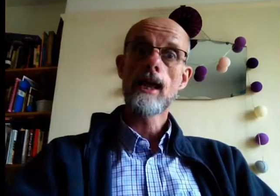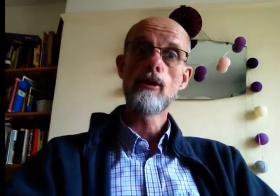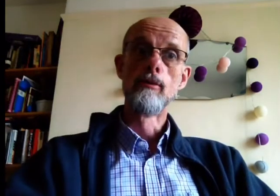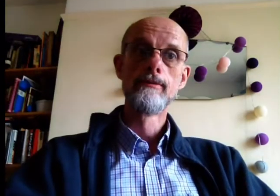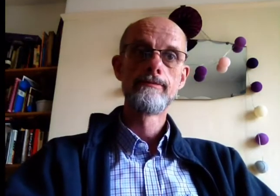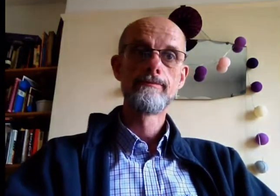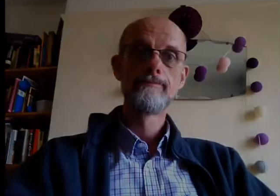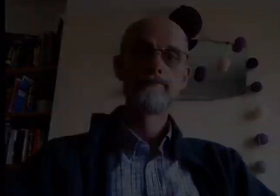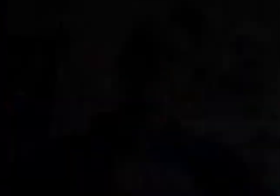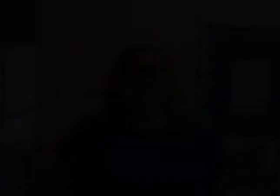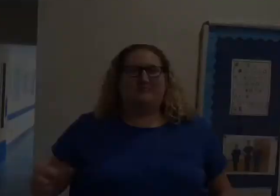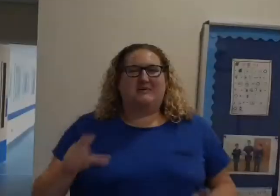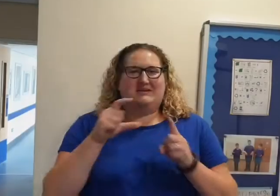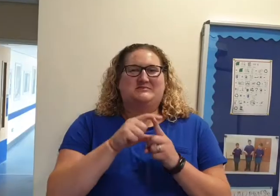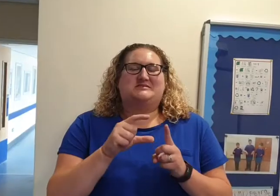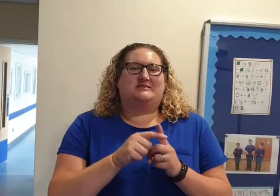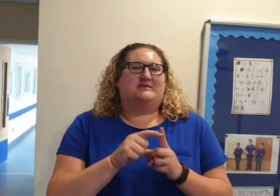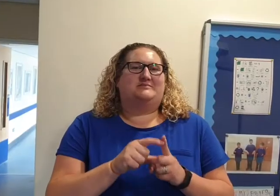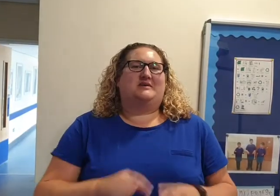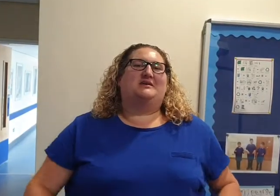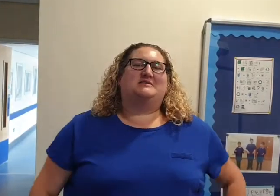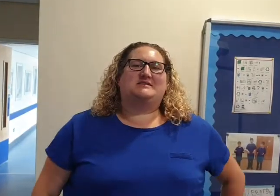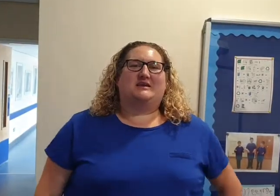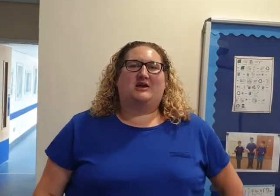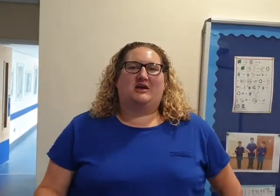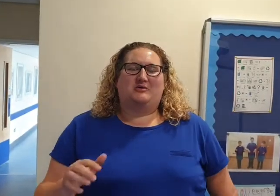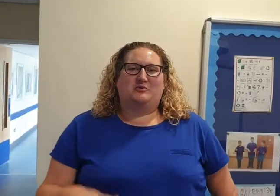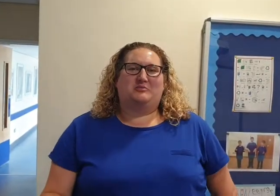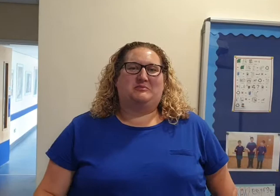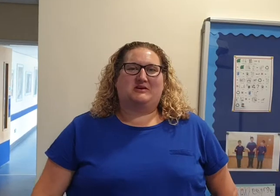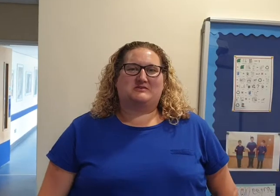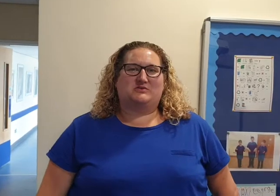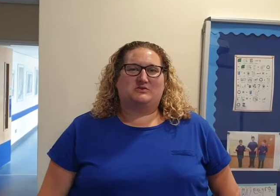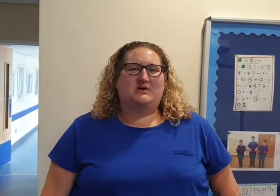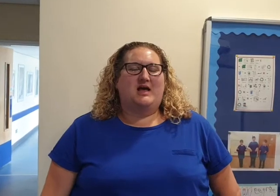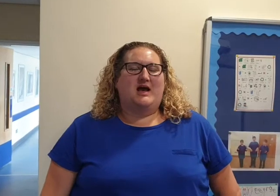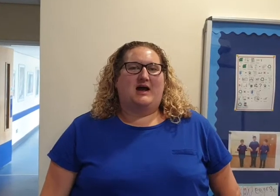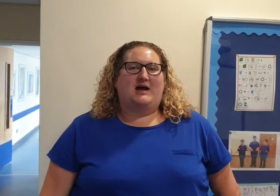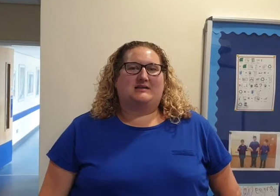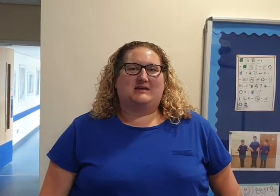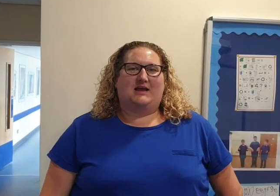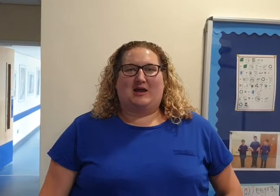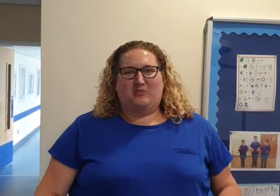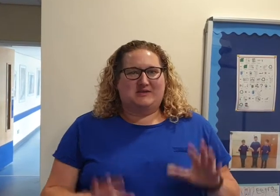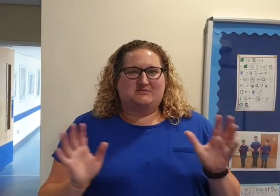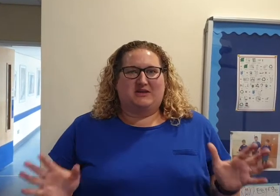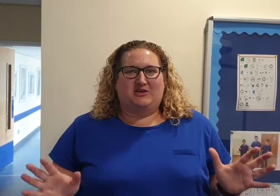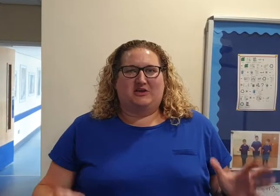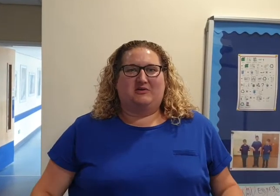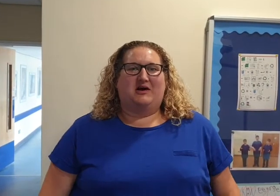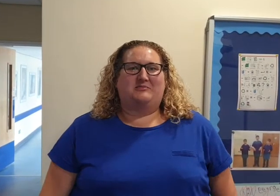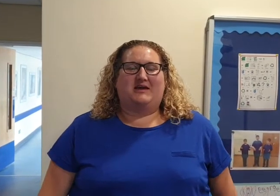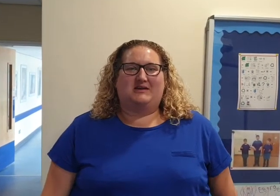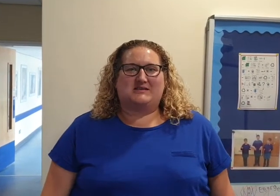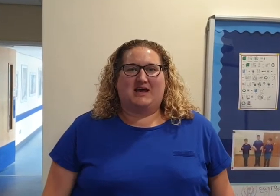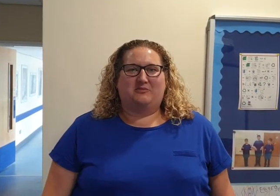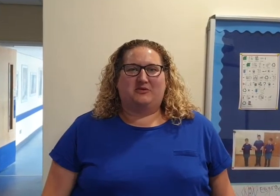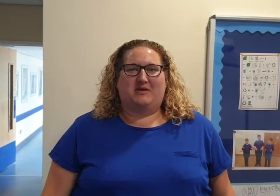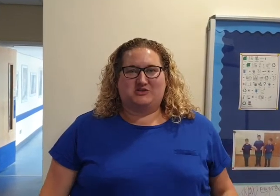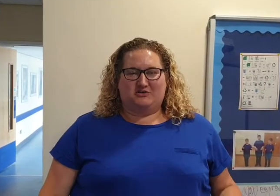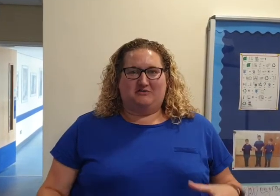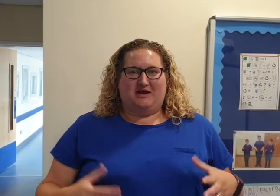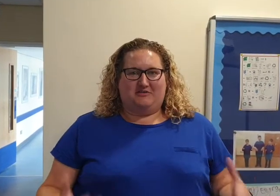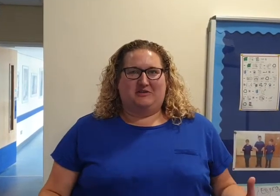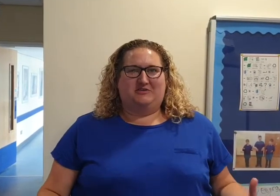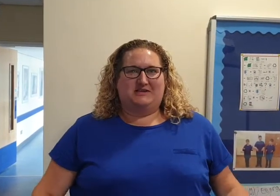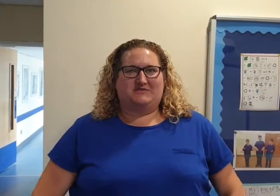hello. Hey, my name's Donna. I'm the Senko at Warmley Park School, and I can't wait to meet you. I'm here to help you